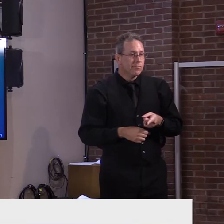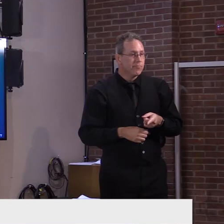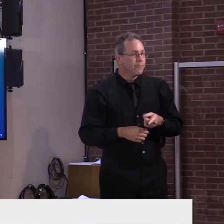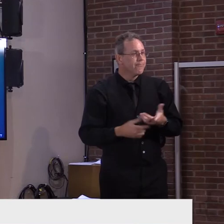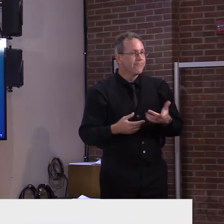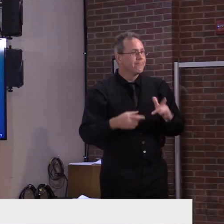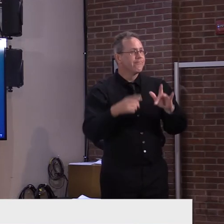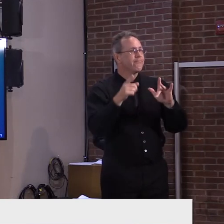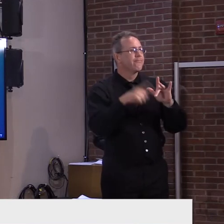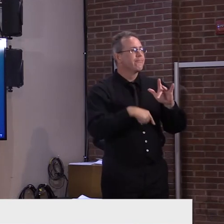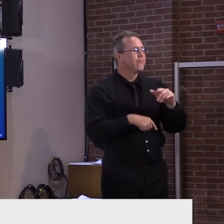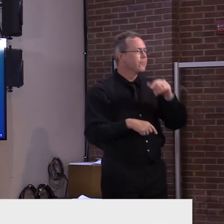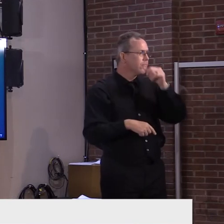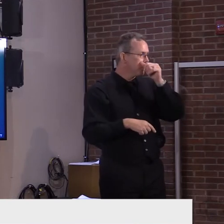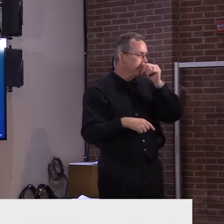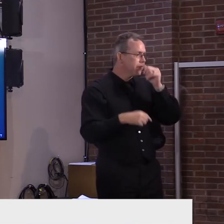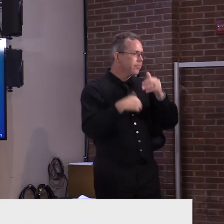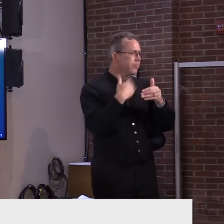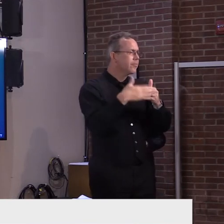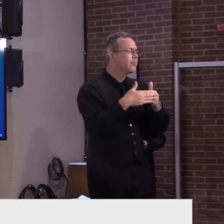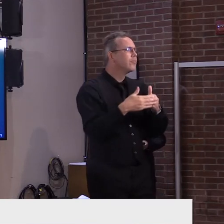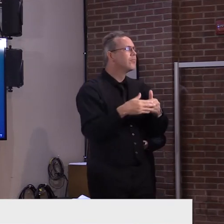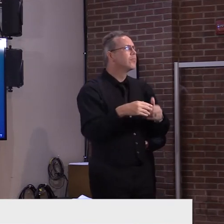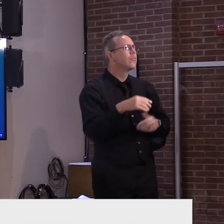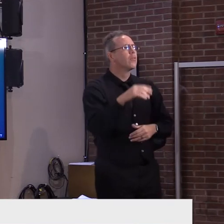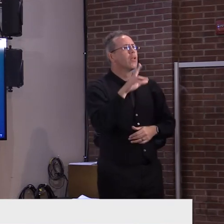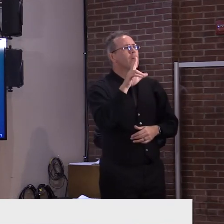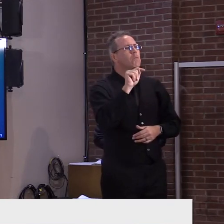All right, we'll move to Guy Page, Vermont Daily Chronicle.